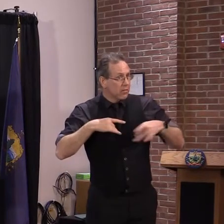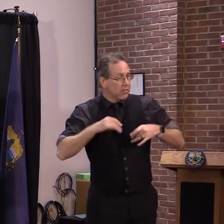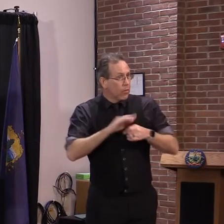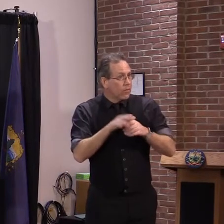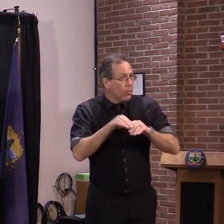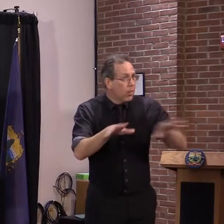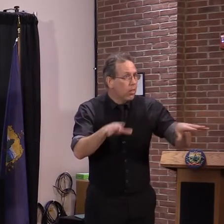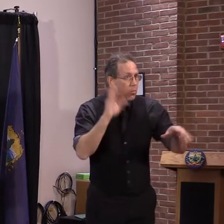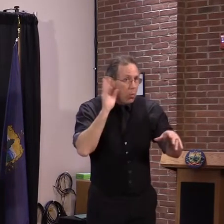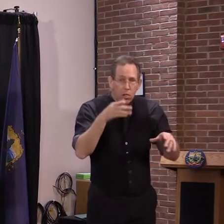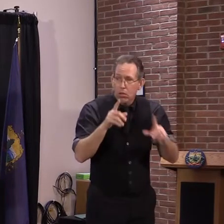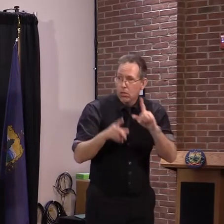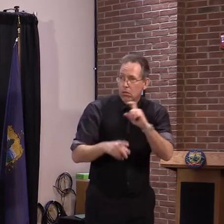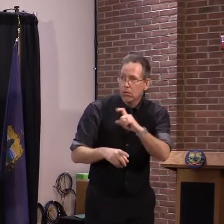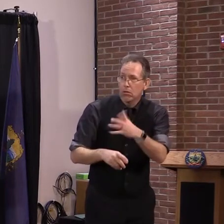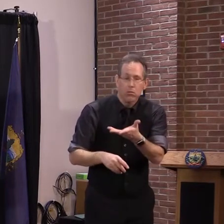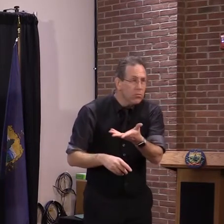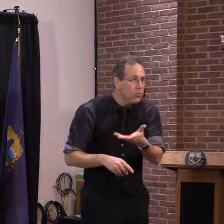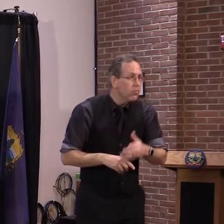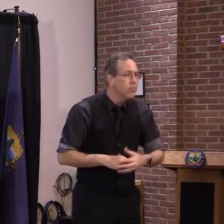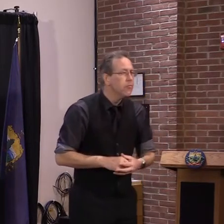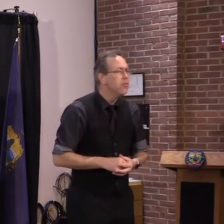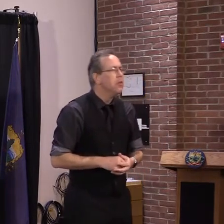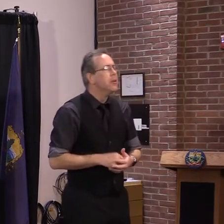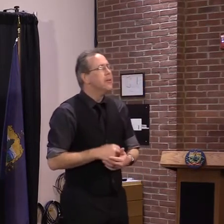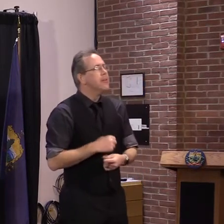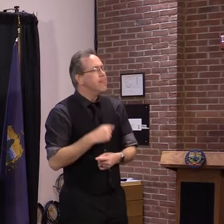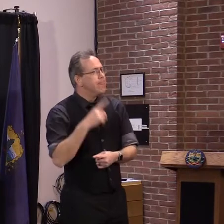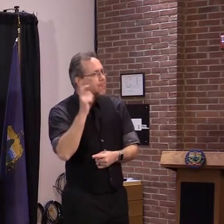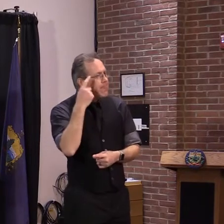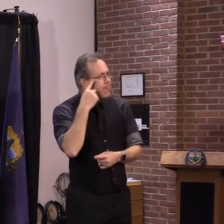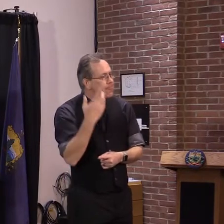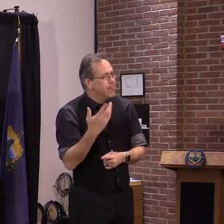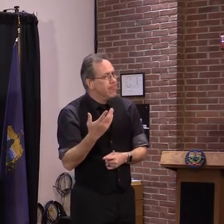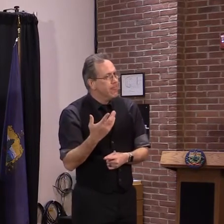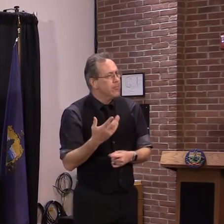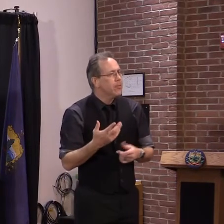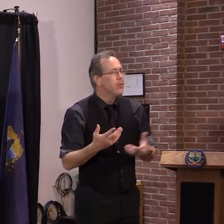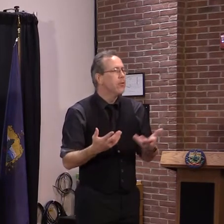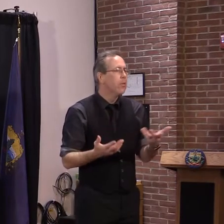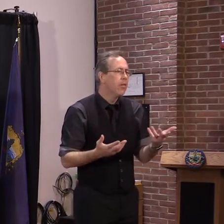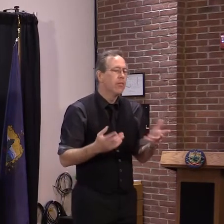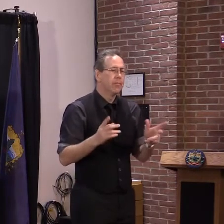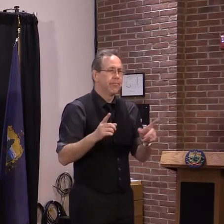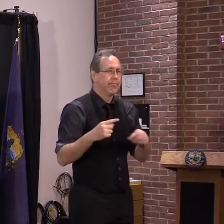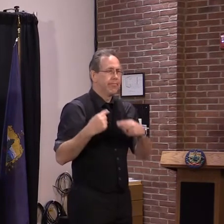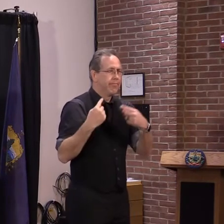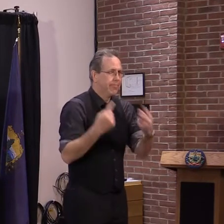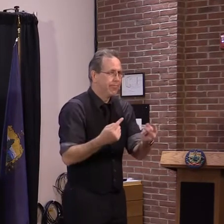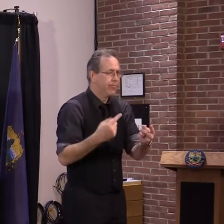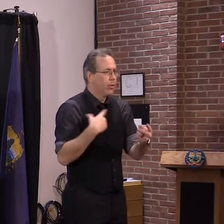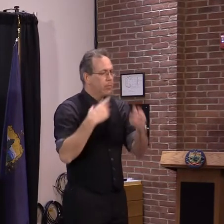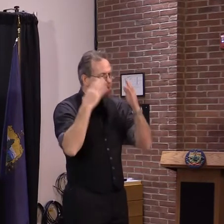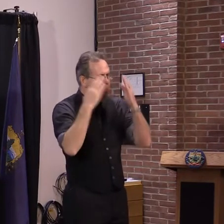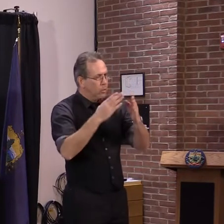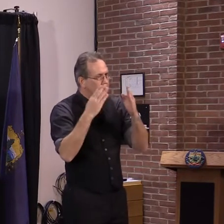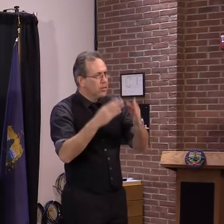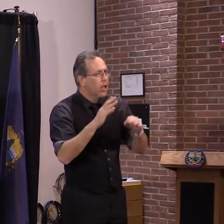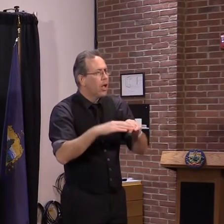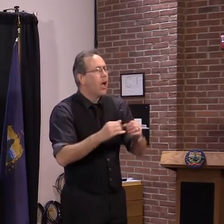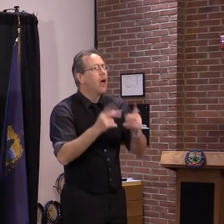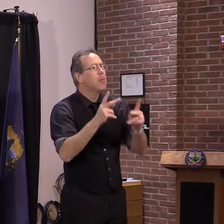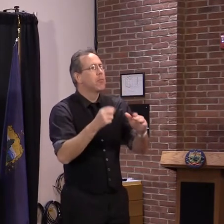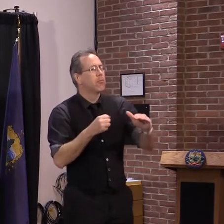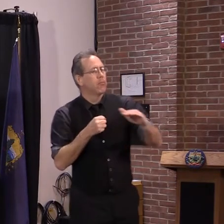schools? Well, again, Aaron, we have for quite some time had focused more on hospitalizations